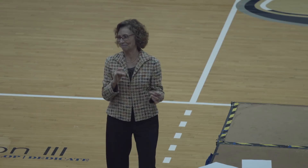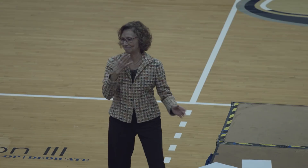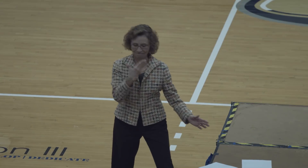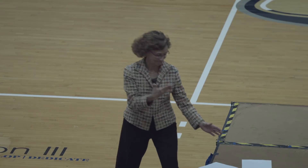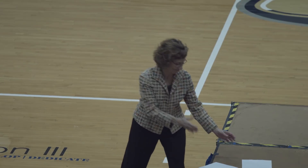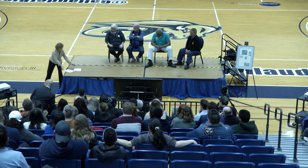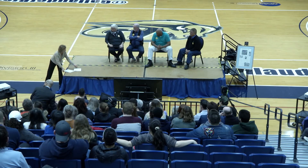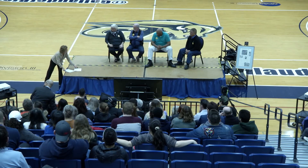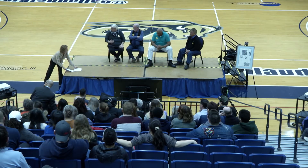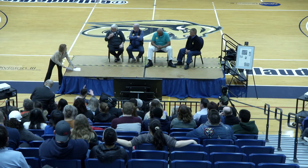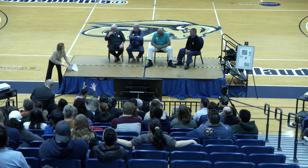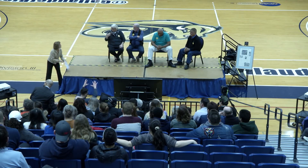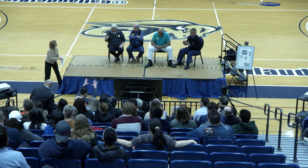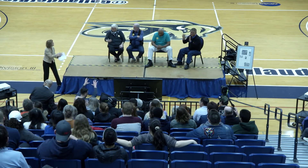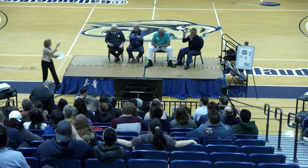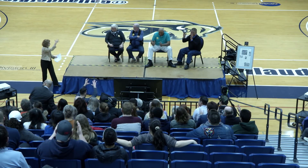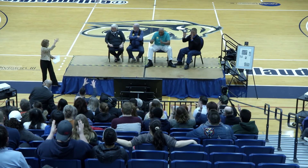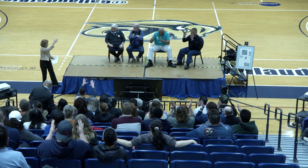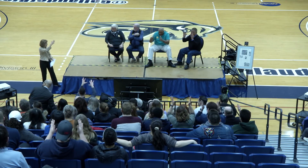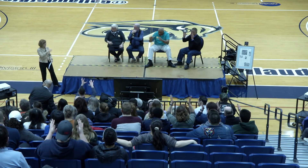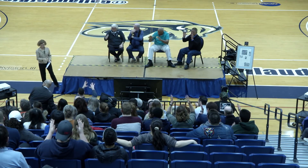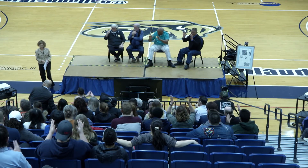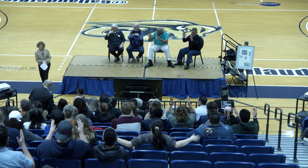stories. Thank you very much.